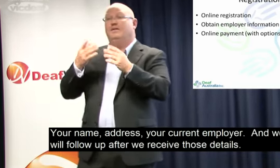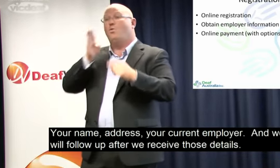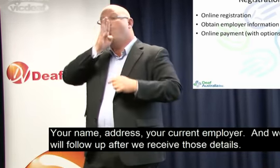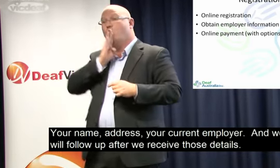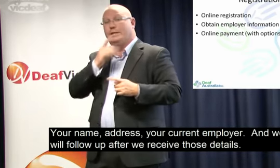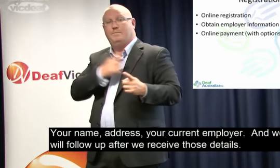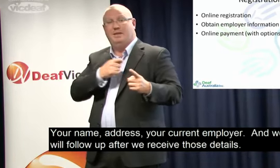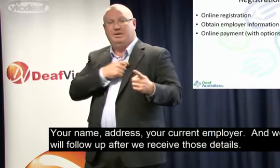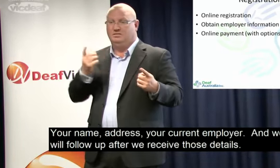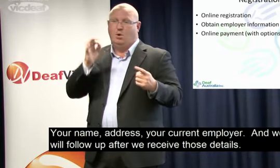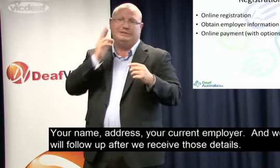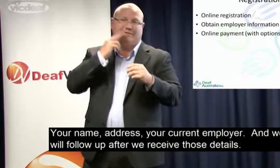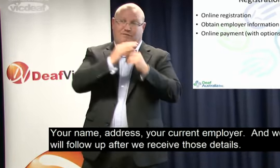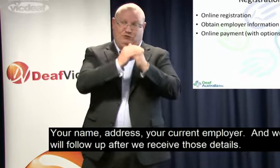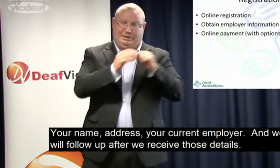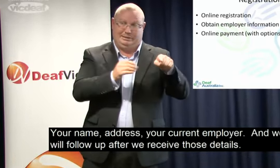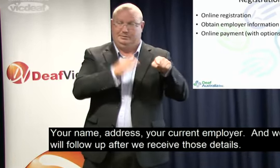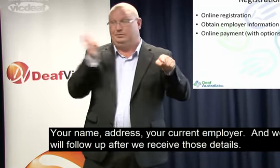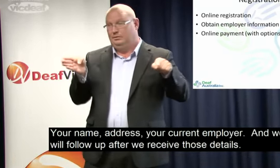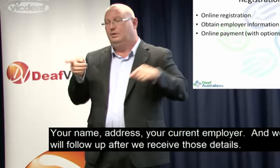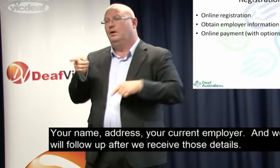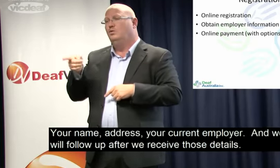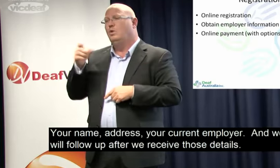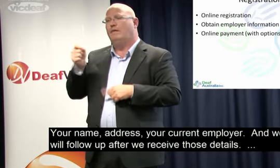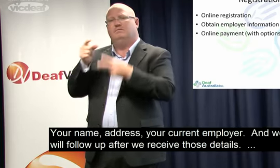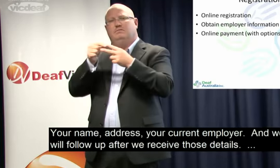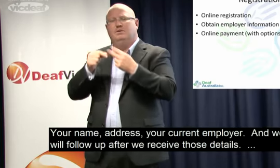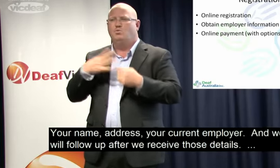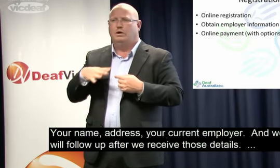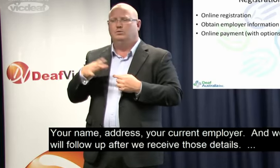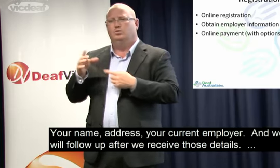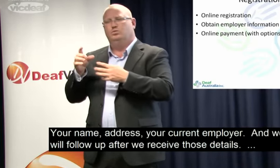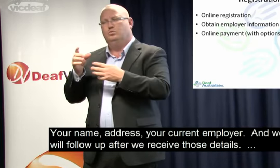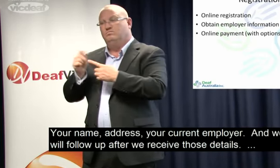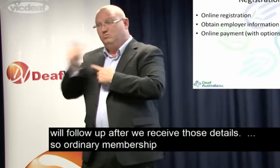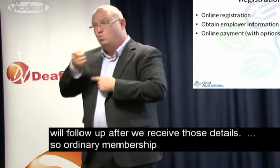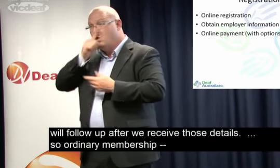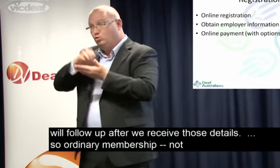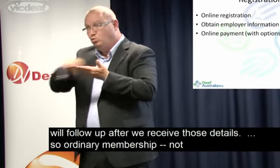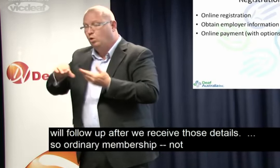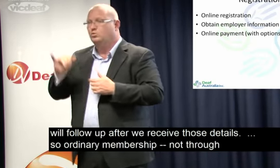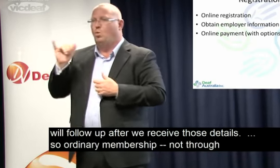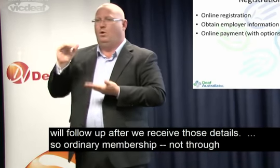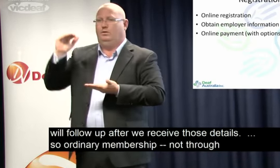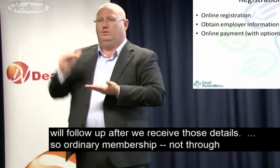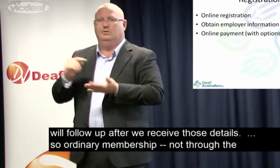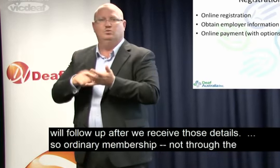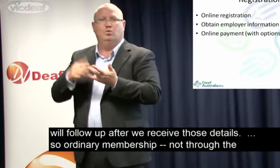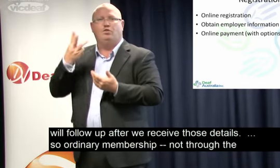You pay online with the ordinary membership, not through the Deaf Friendly Initiative. If you're wanting to pay $100,